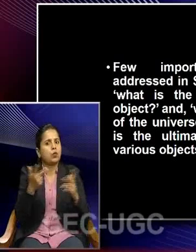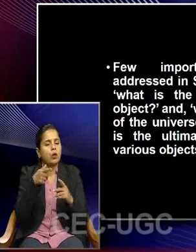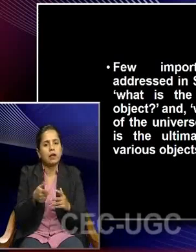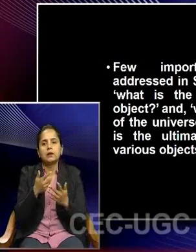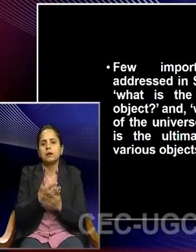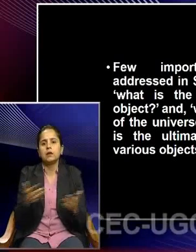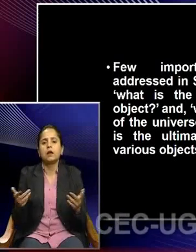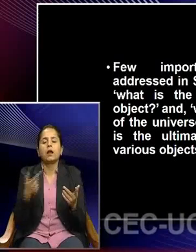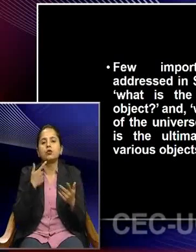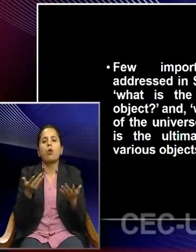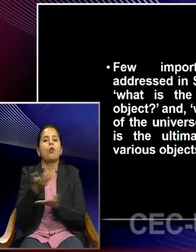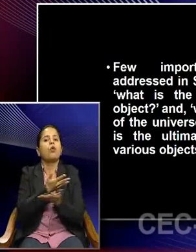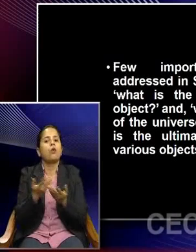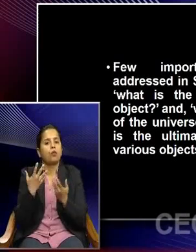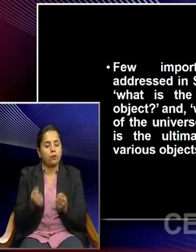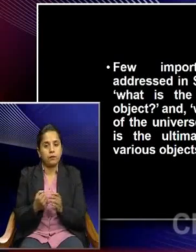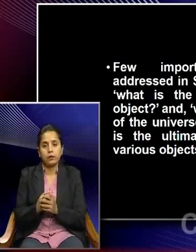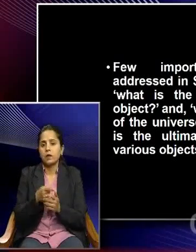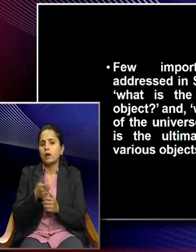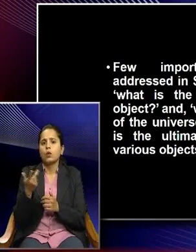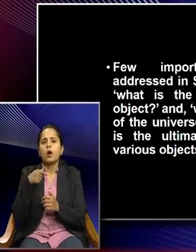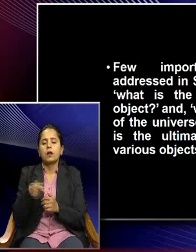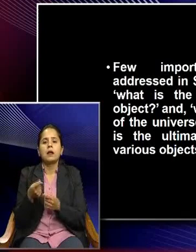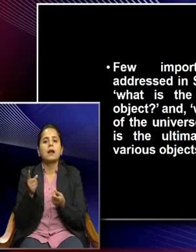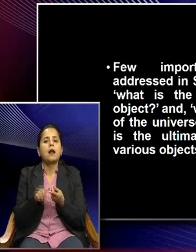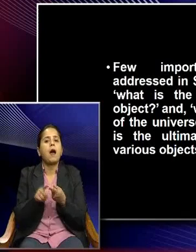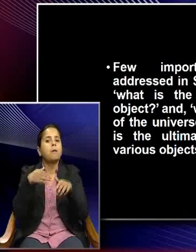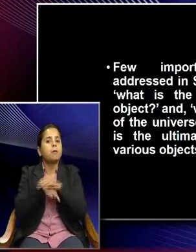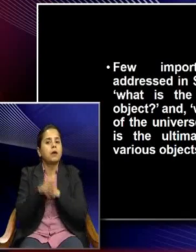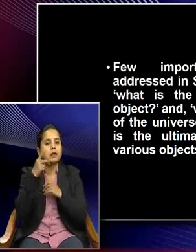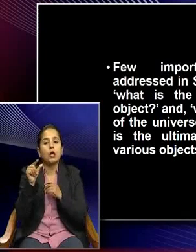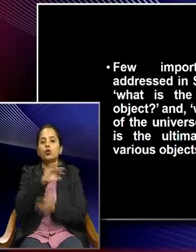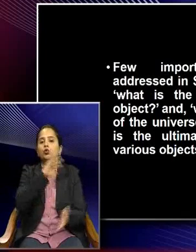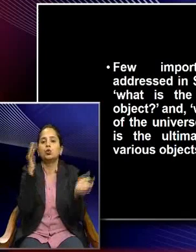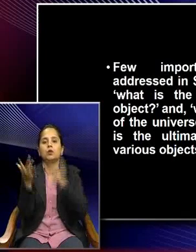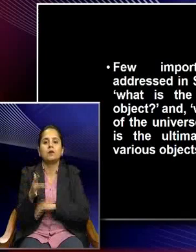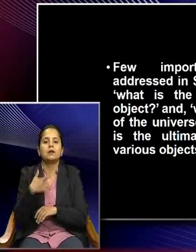object, and what are the constituents of the universe?